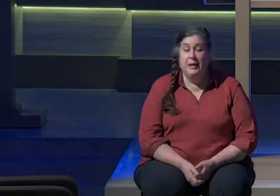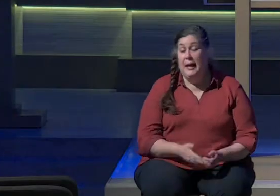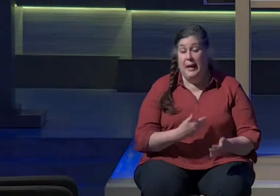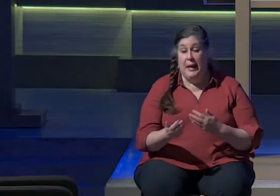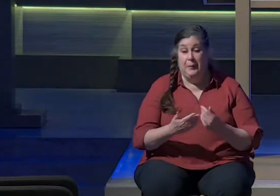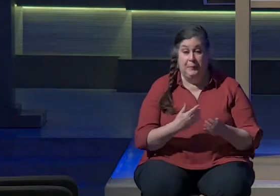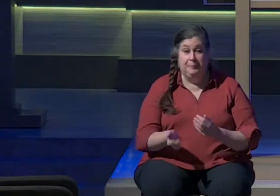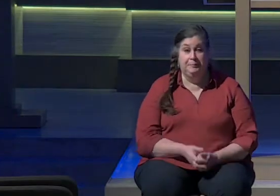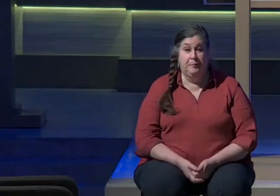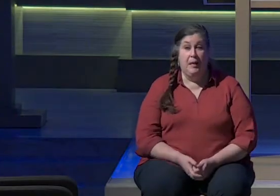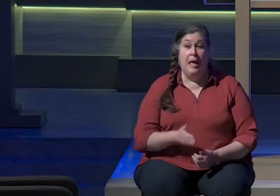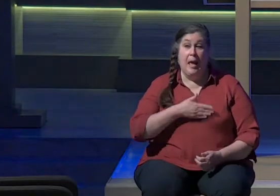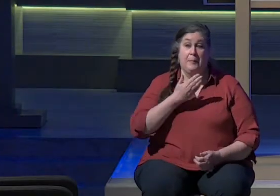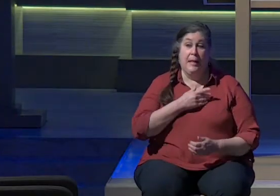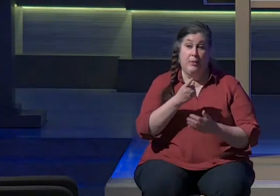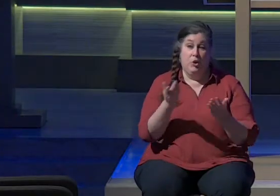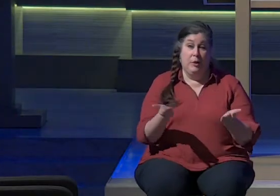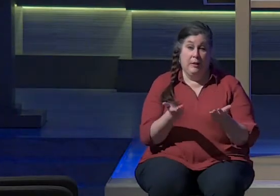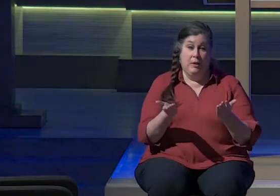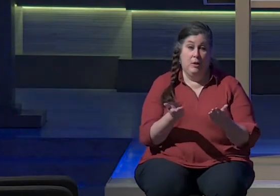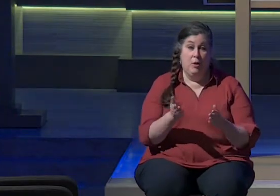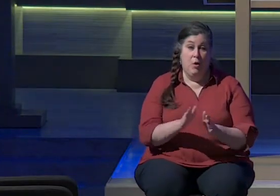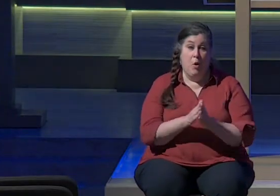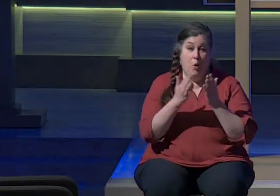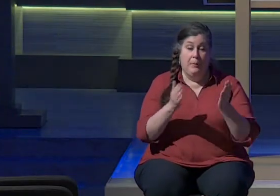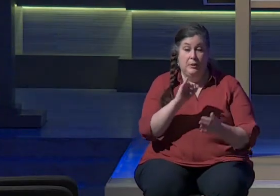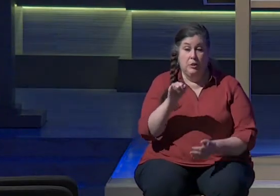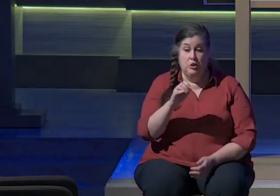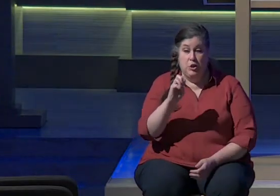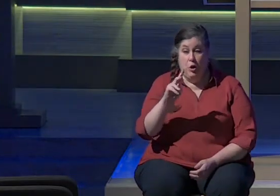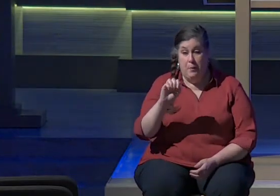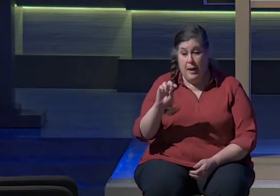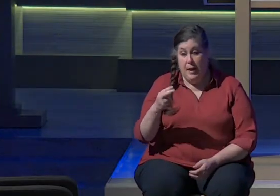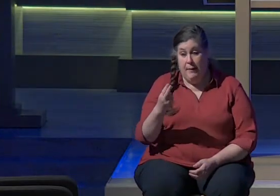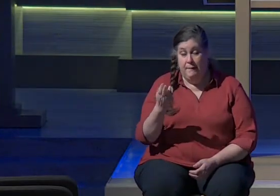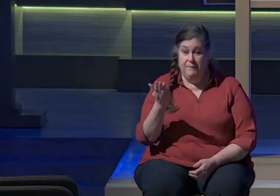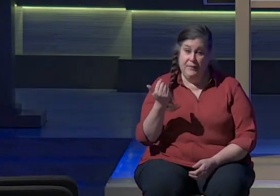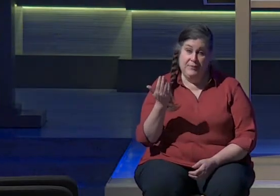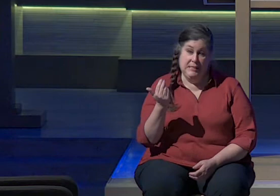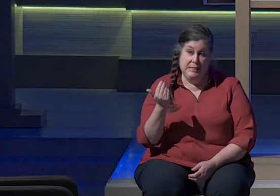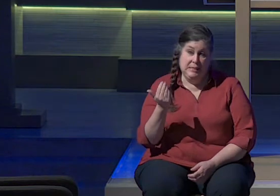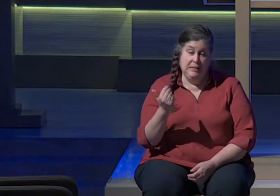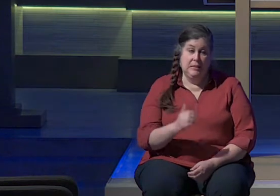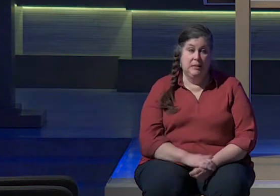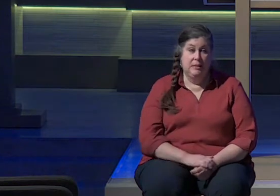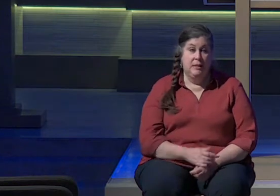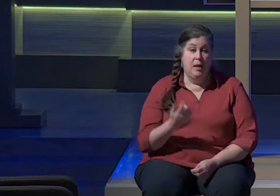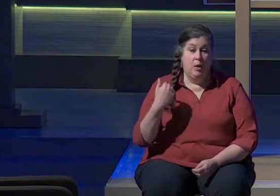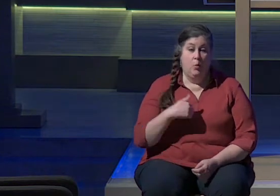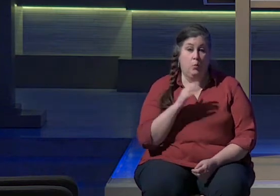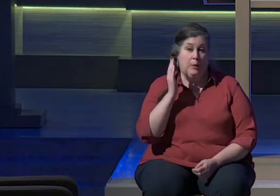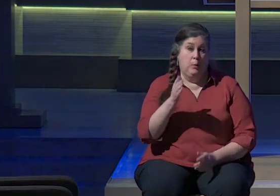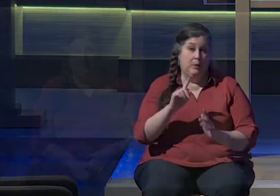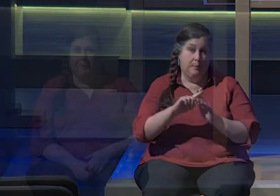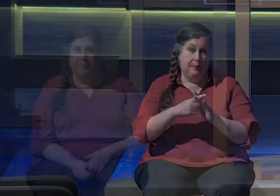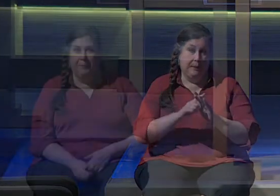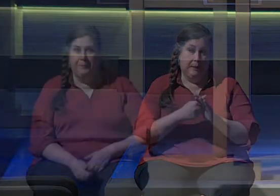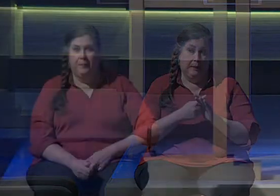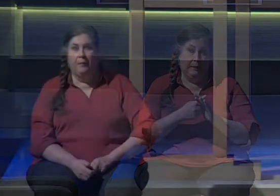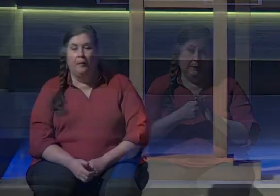In any event, I'm glad that you are here. Turn to Jeremiah chapter 15, and we will